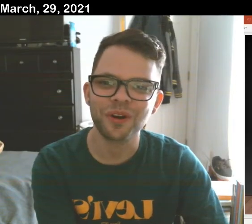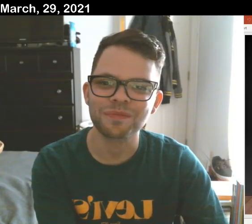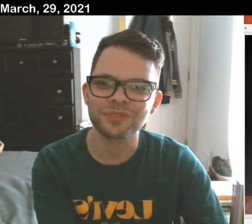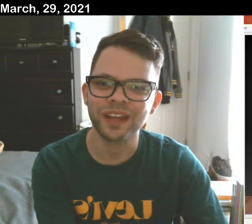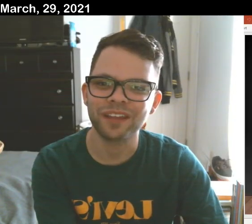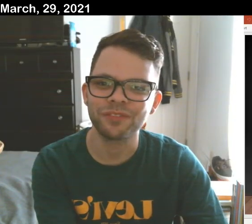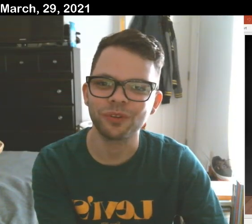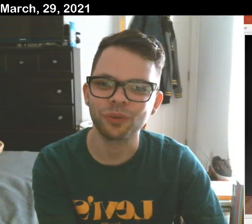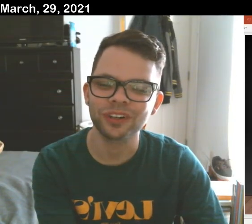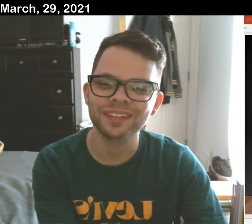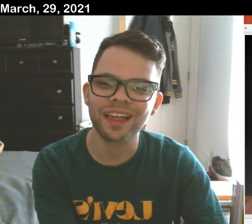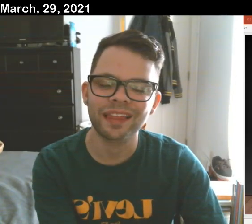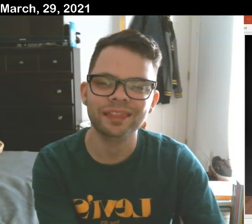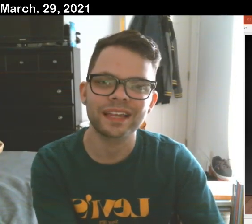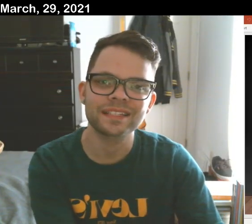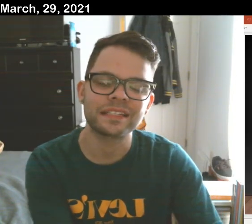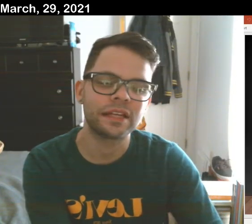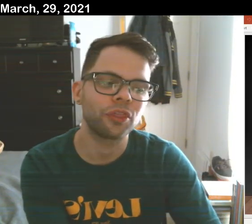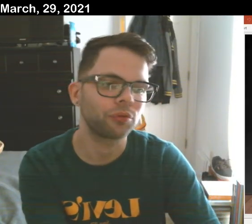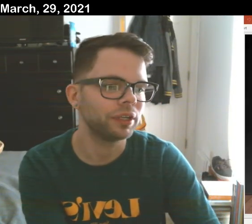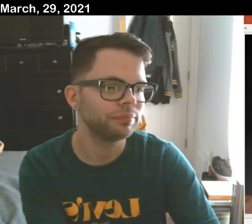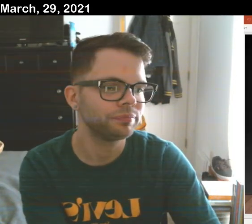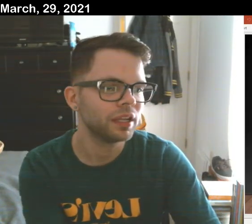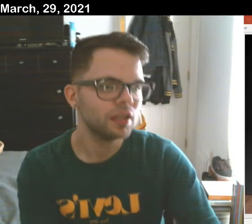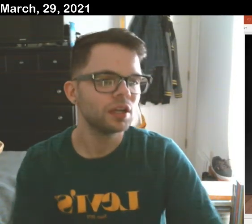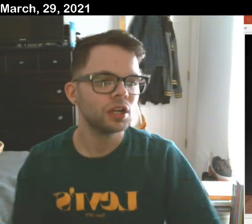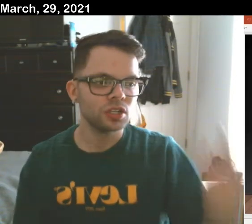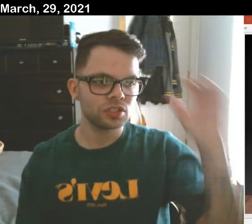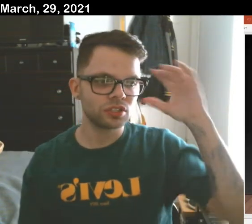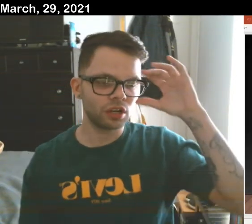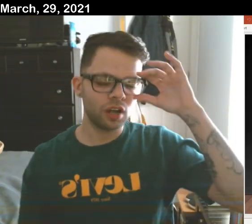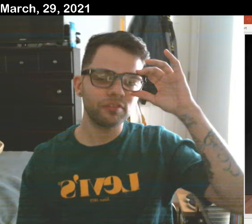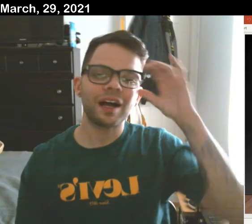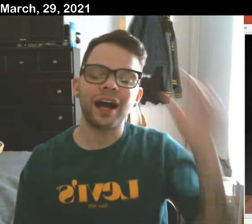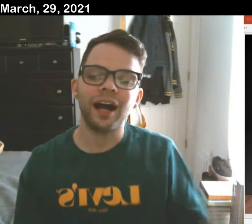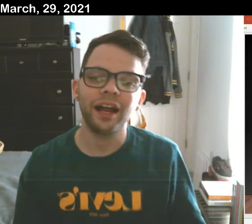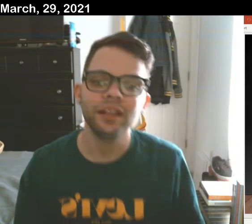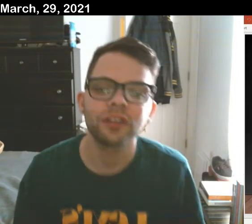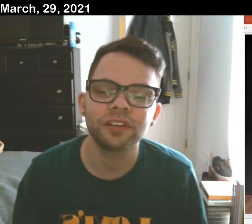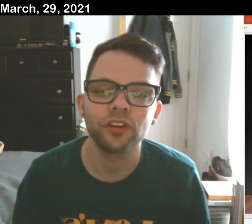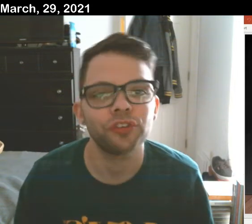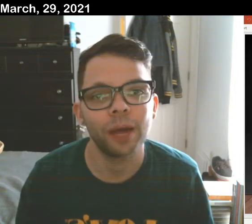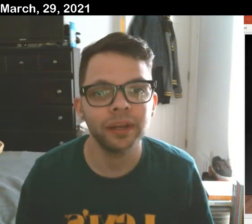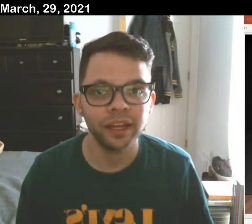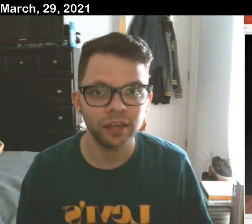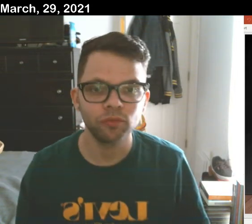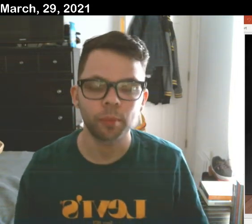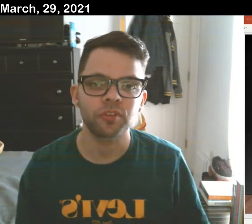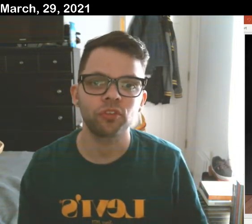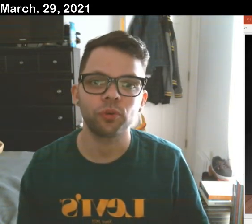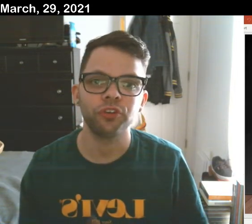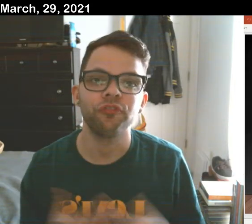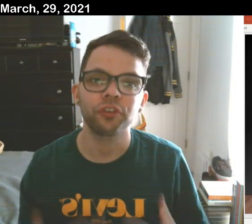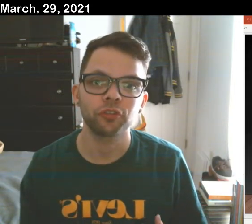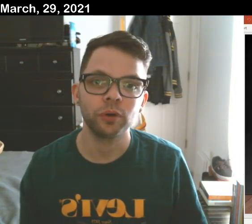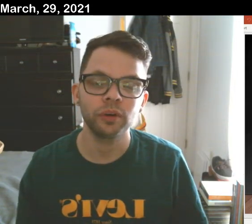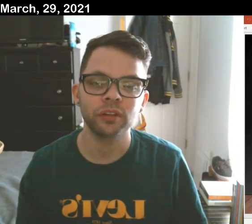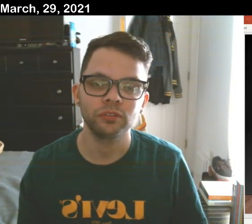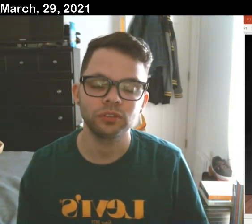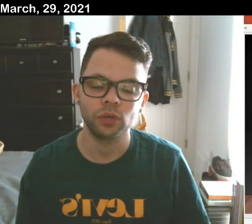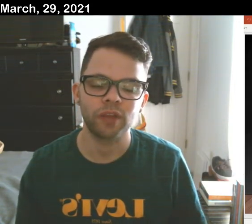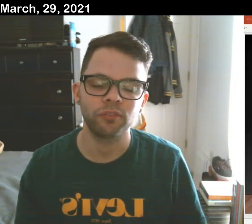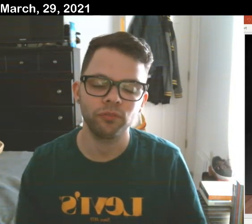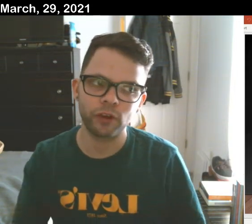Hello and welcome to Handful of Words, Lesson 3. To start off, you're going to take your dominant hand. Remember, this is the one you fingerspell